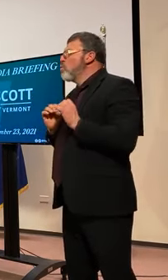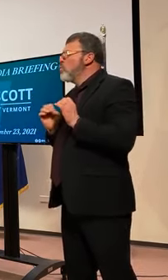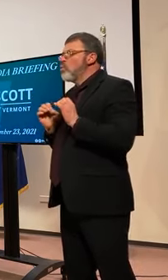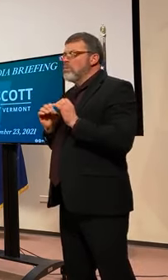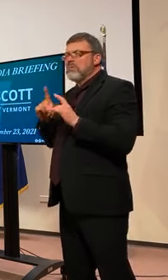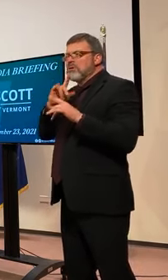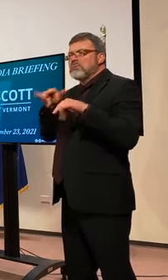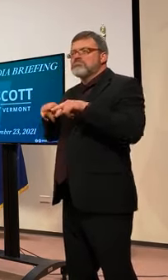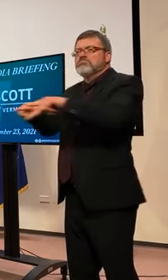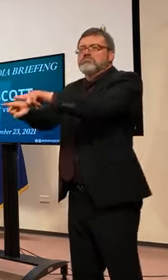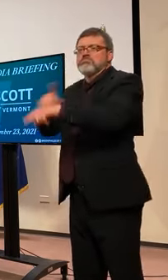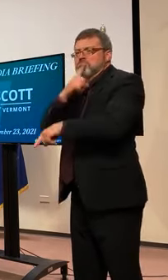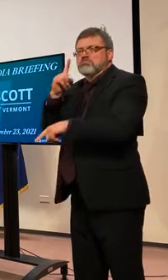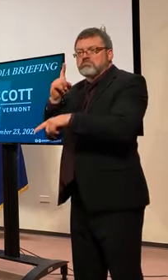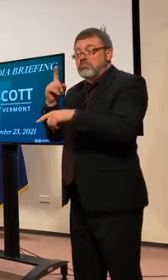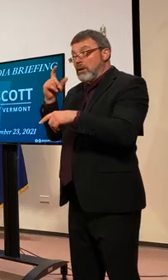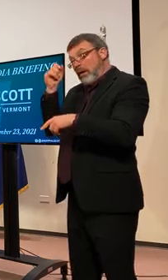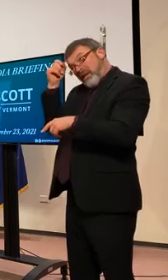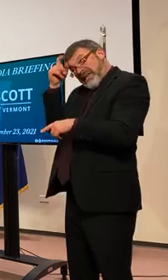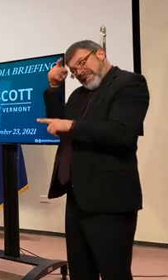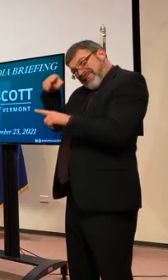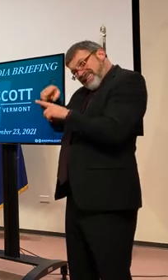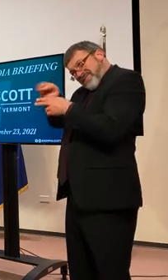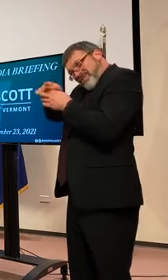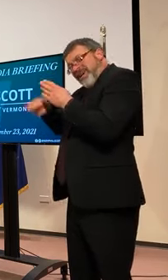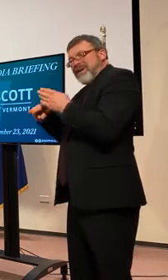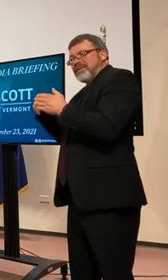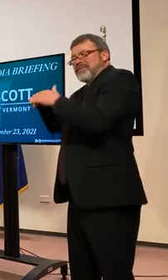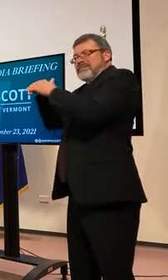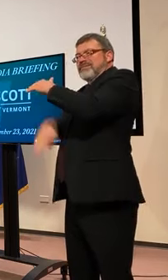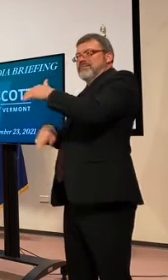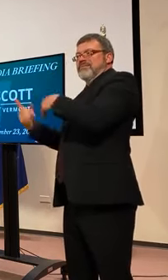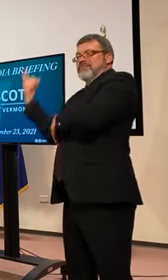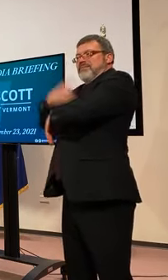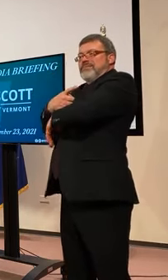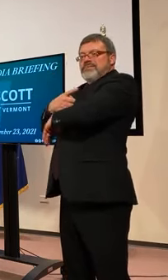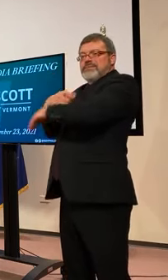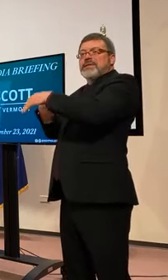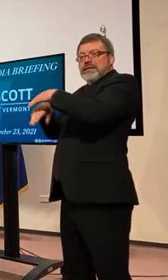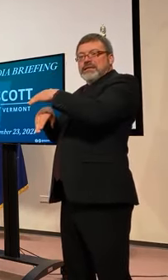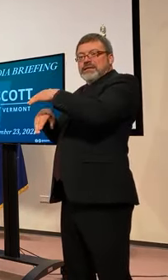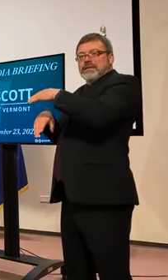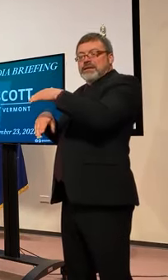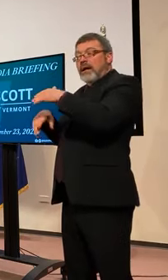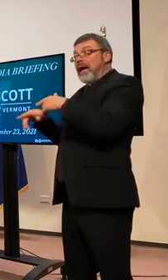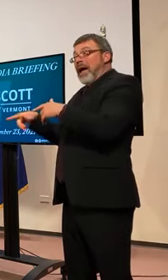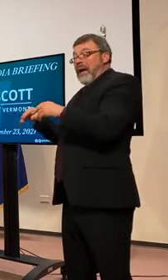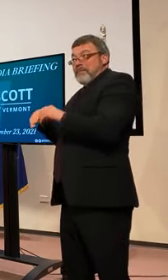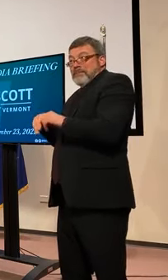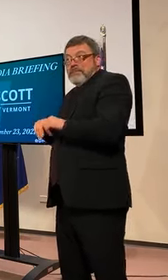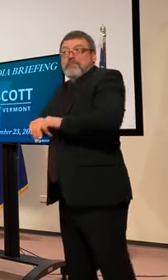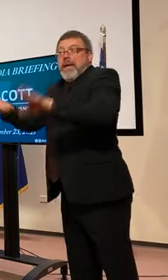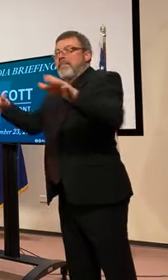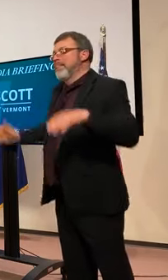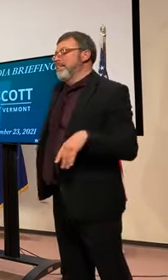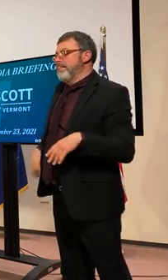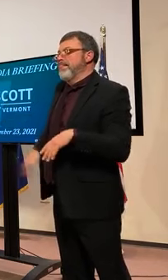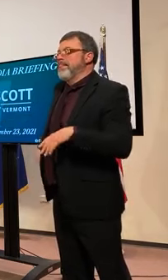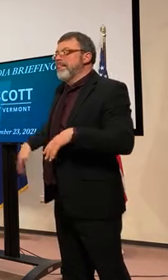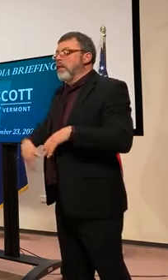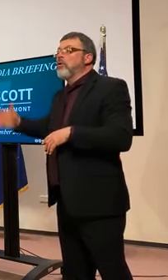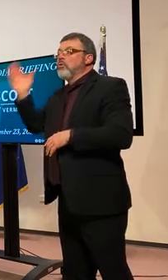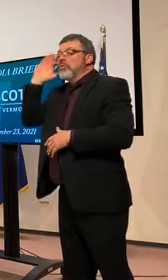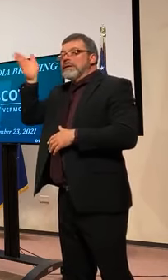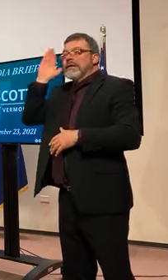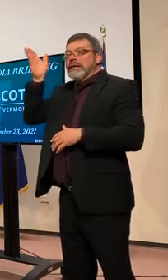quicker result. These are not widely available. And as the Secretary alluded to, these are tests that if the